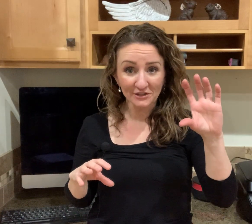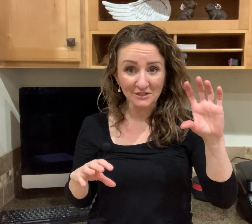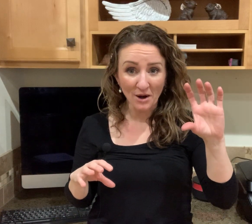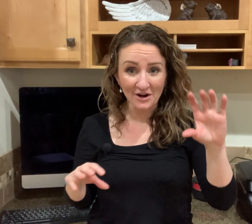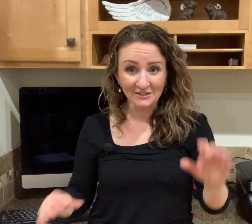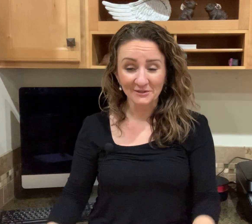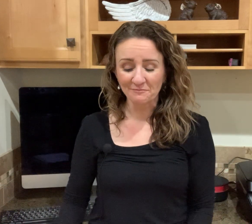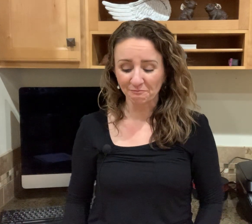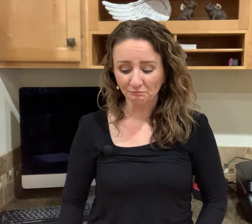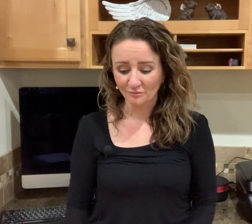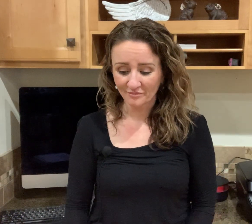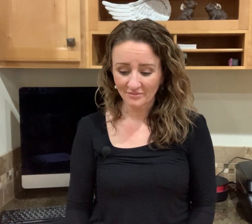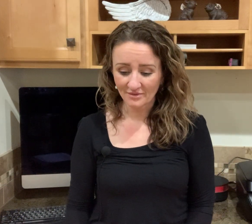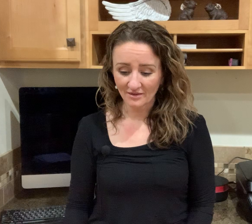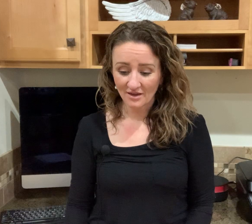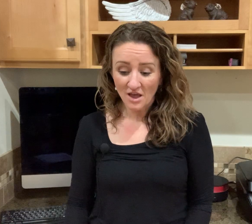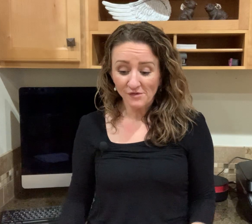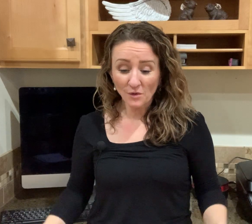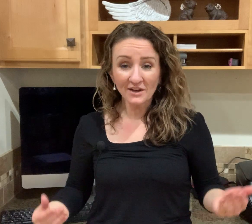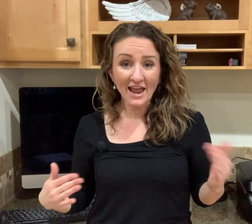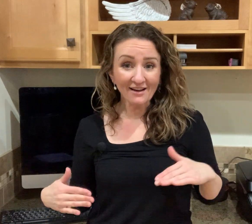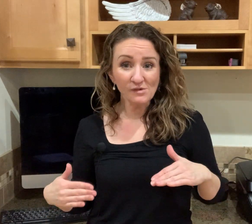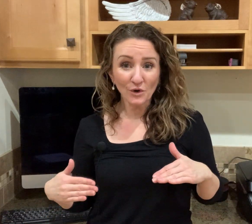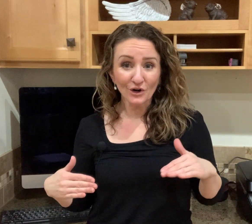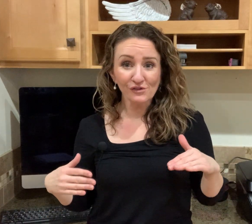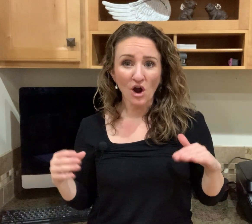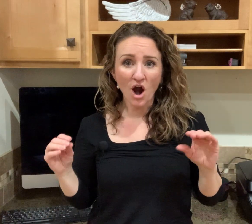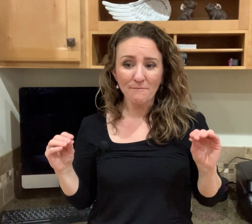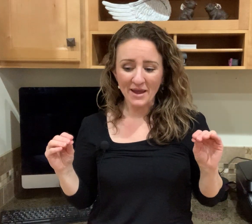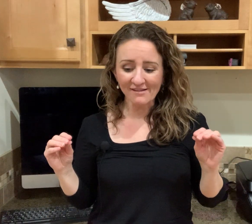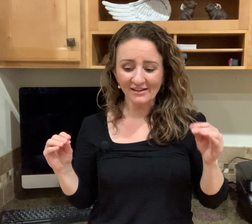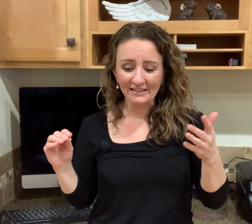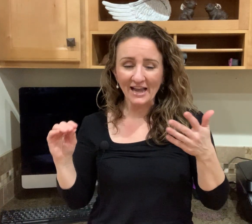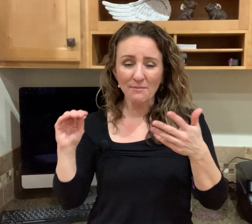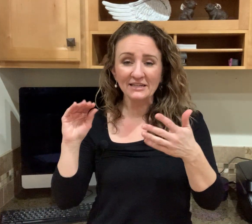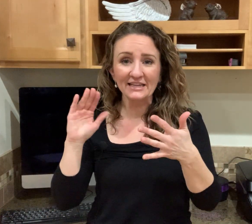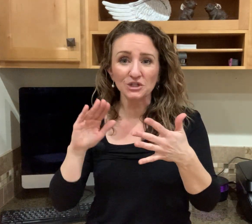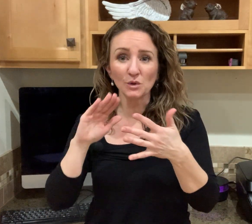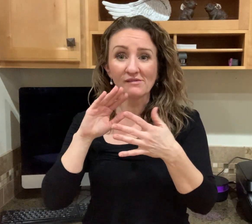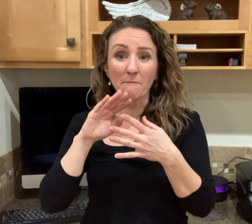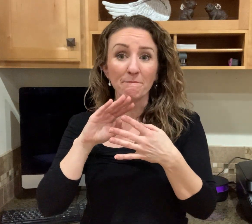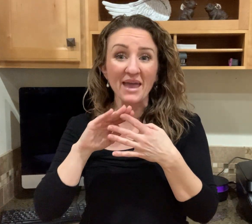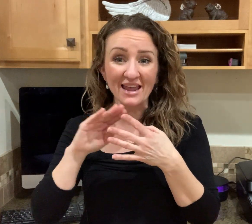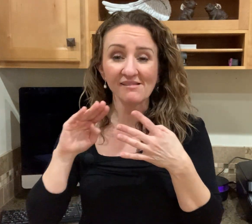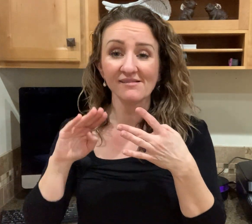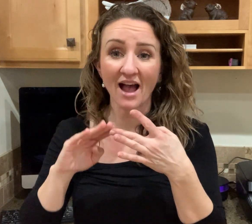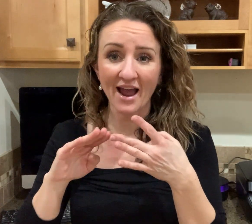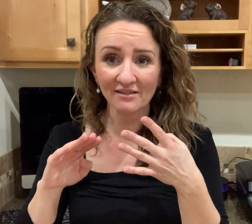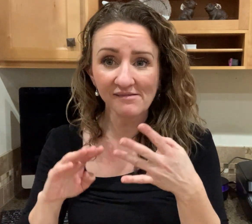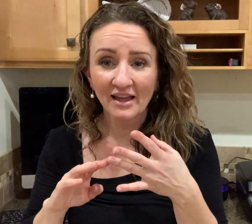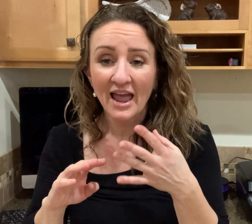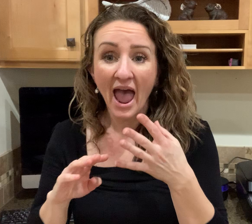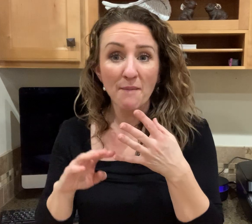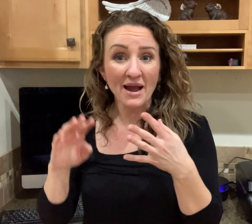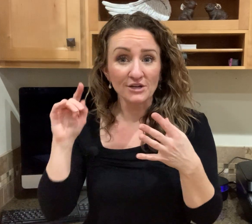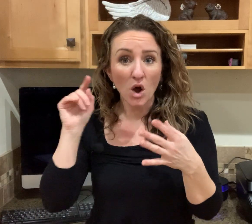first part. So the next words are basically, I'm going to teach you some base signs, and by knowing